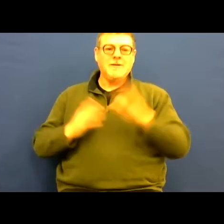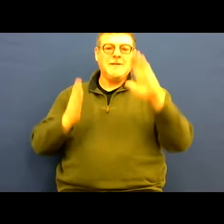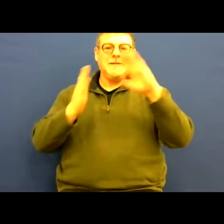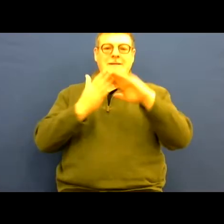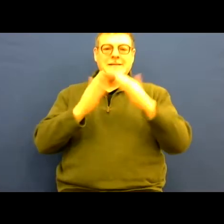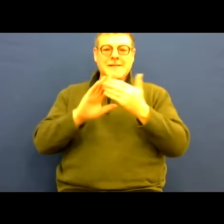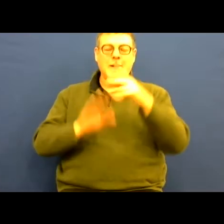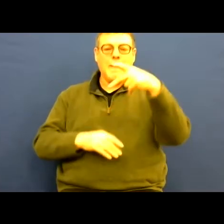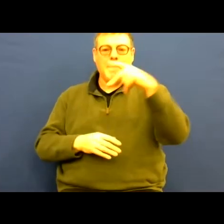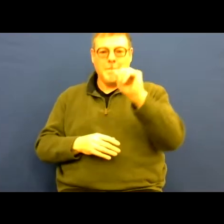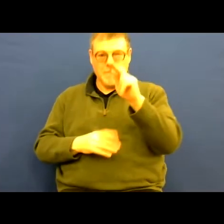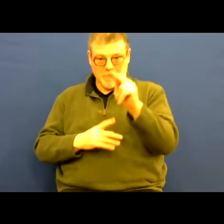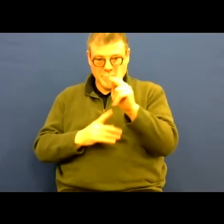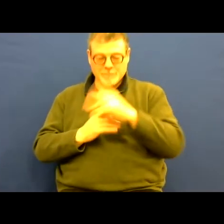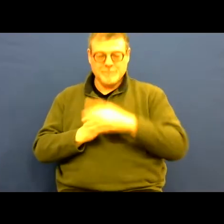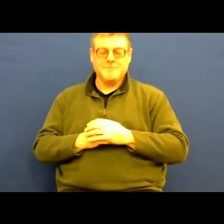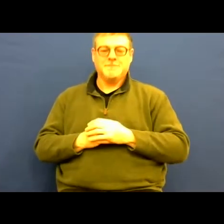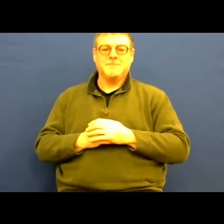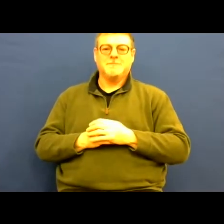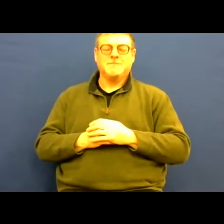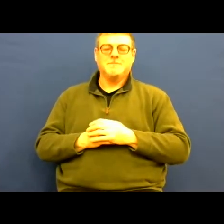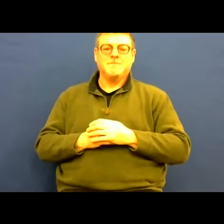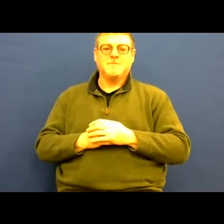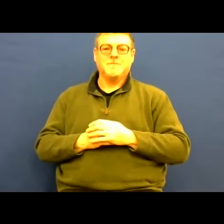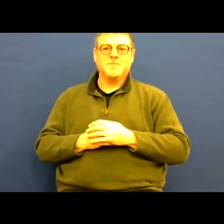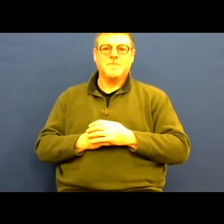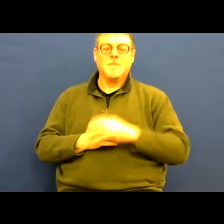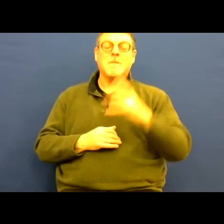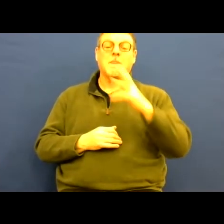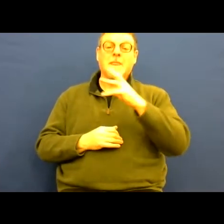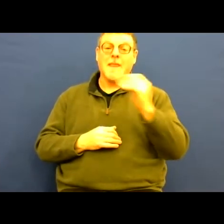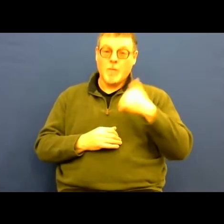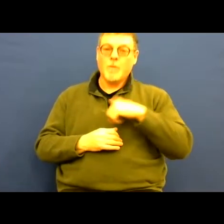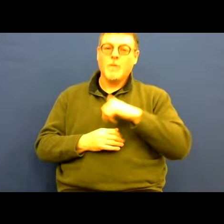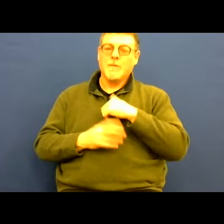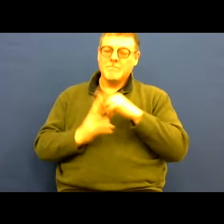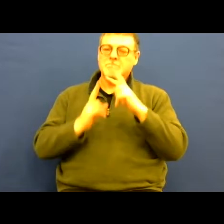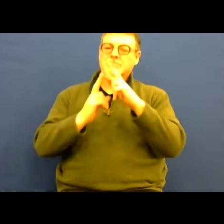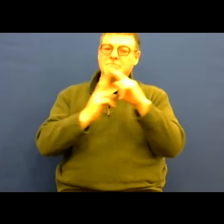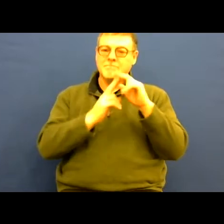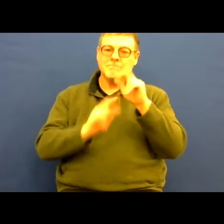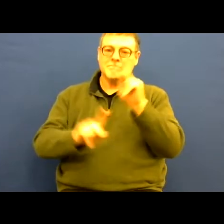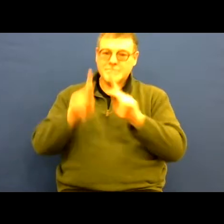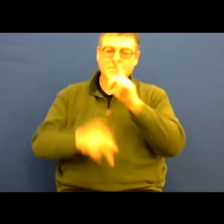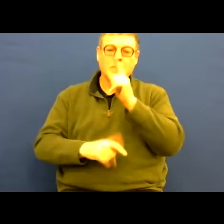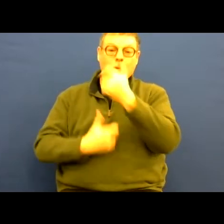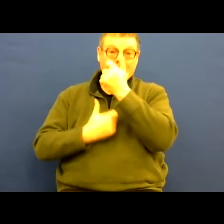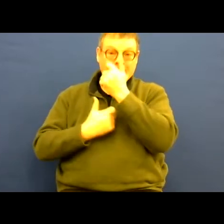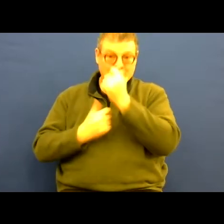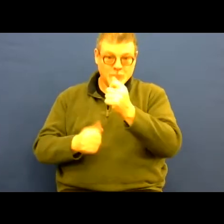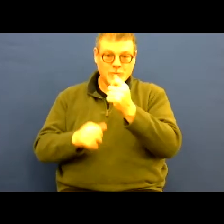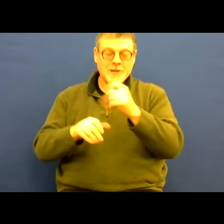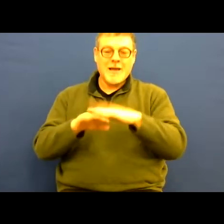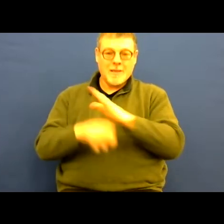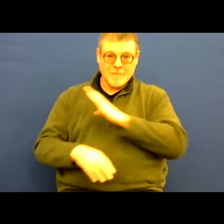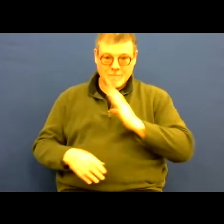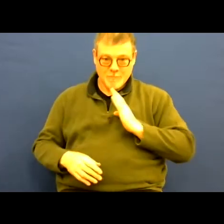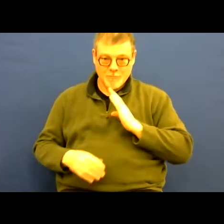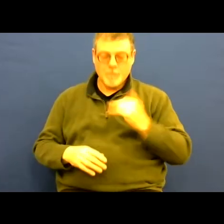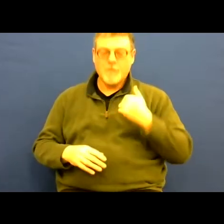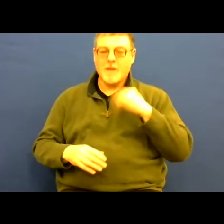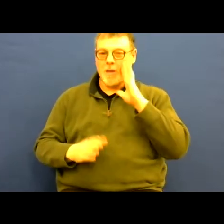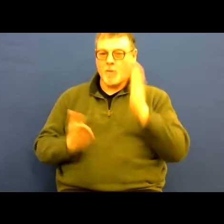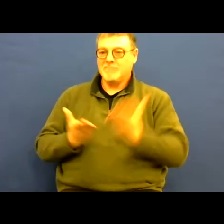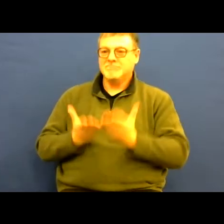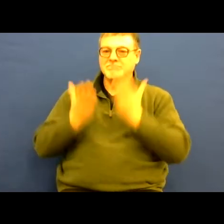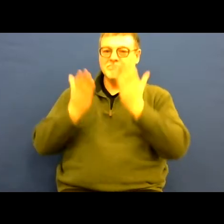town parks and facilities. We have a couple people who are interested in being on that board. I'm also going to be putting this